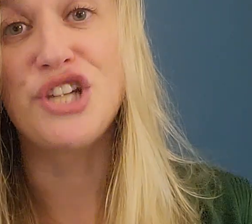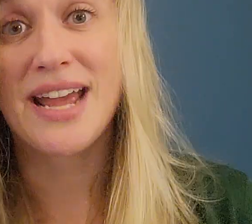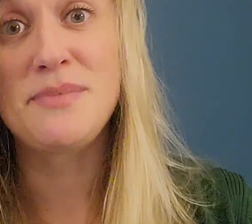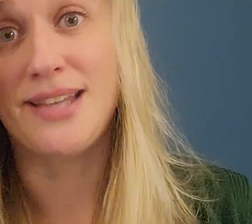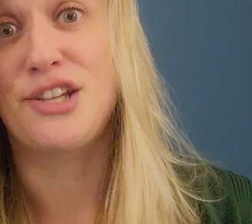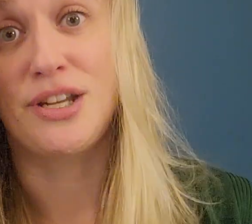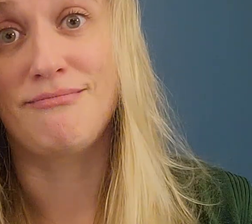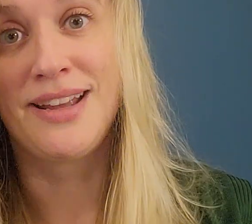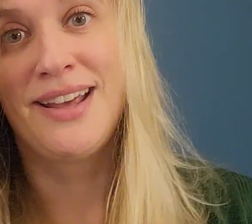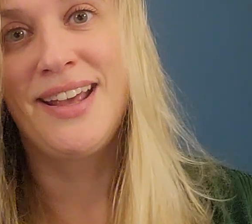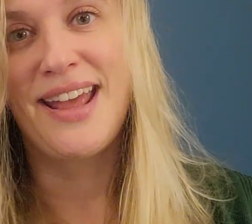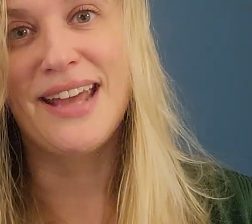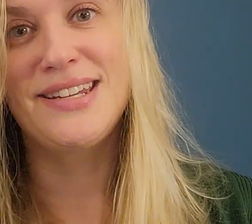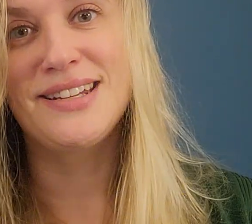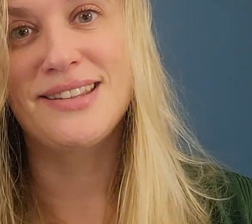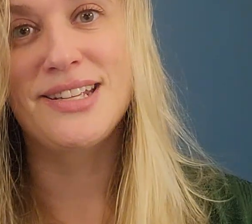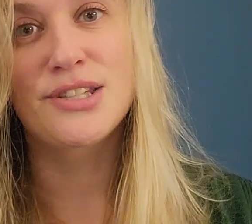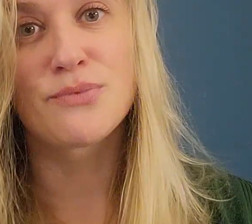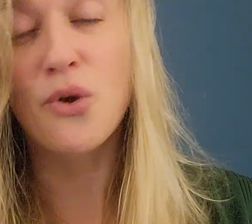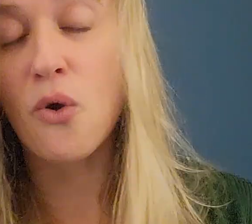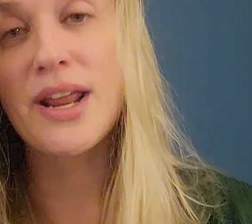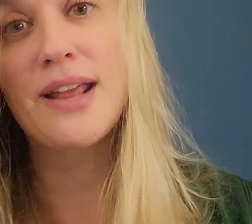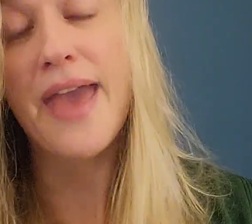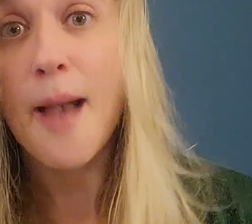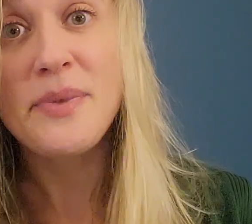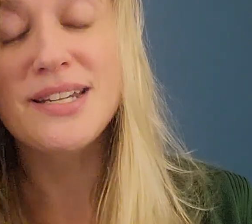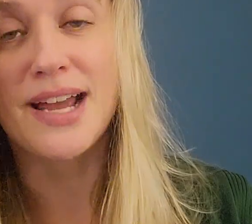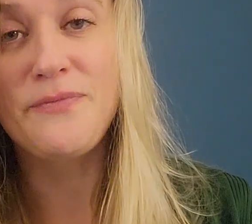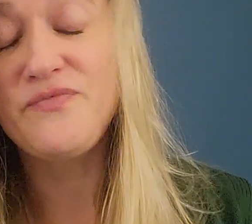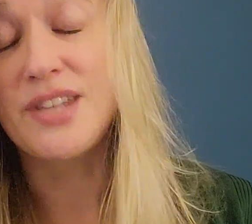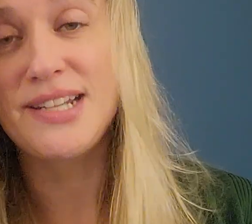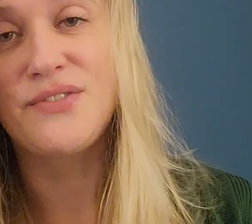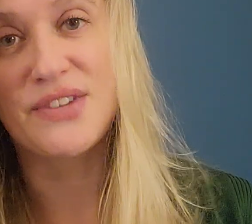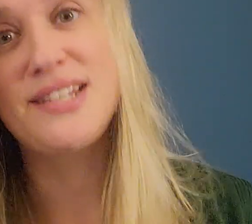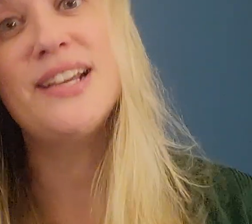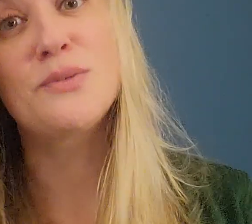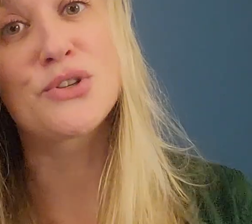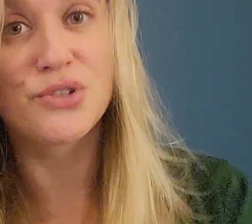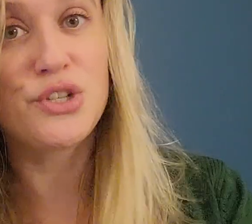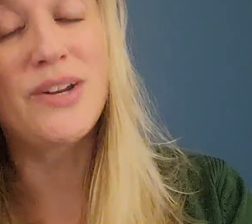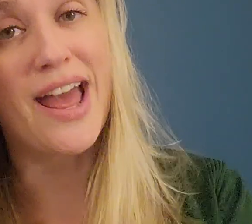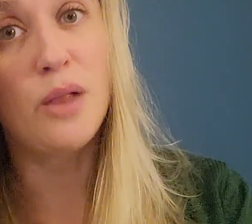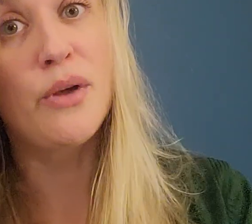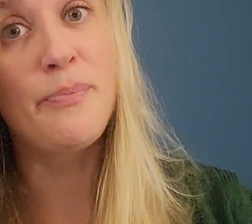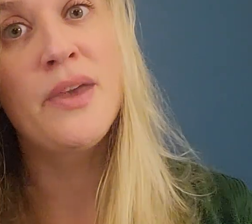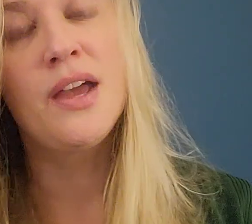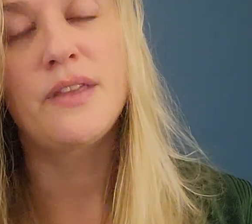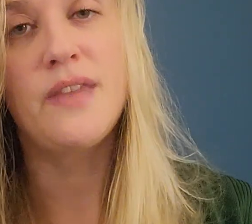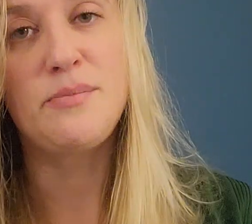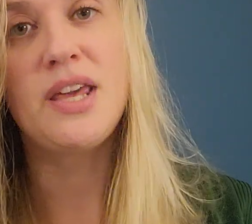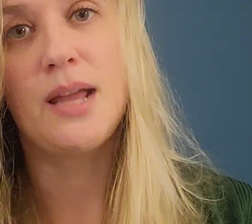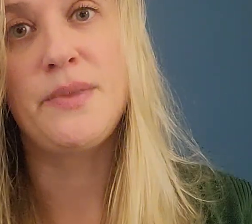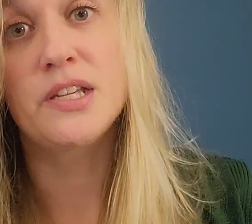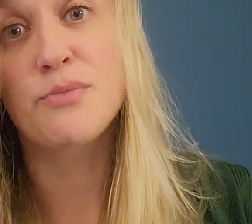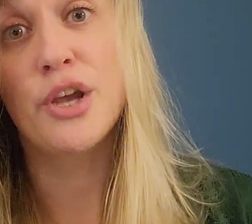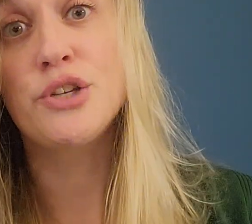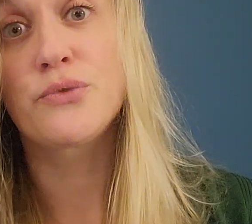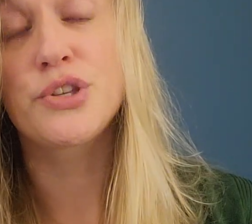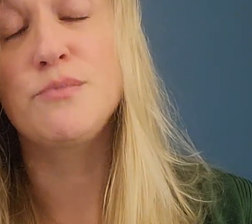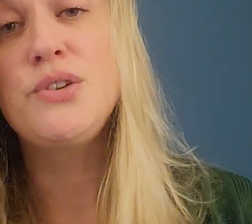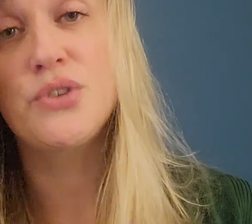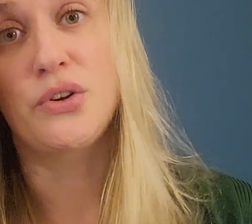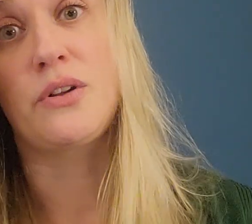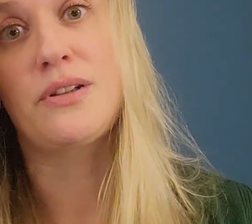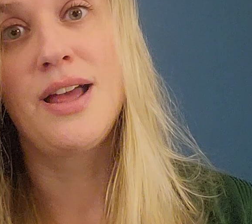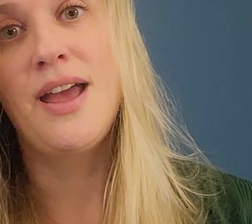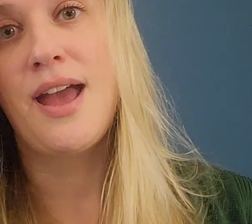impromptu jam session. And this recording happened in 1956. It was turned into an album that then became the inspiration for